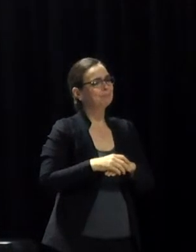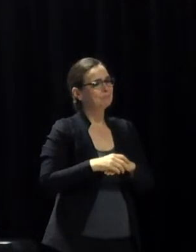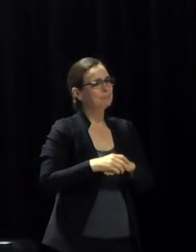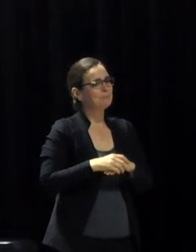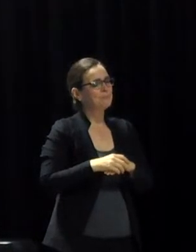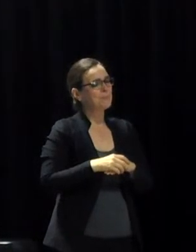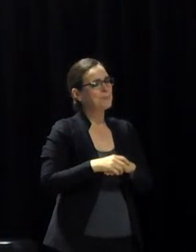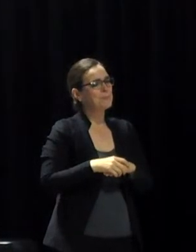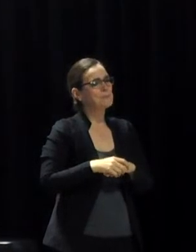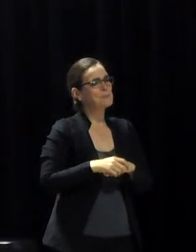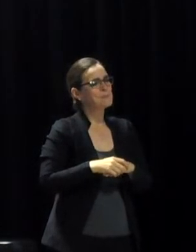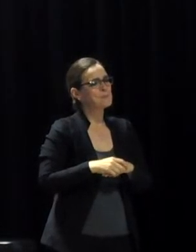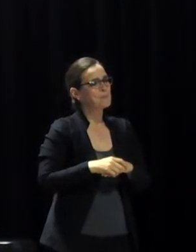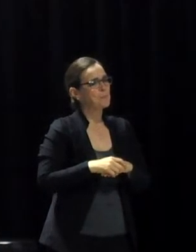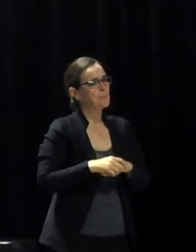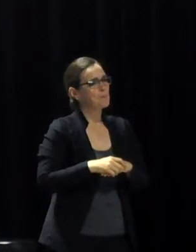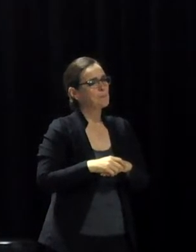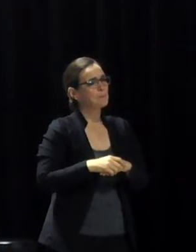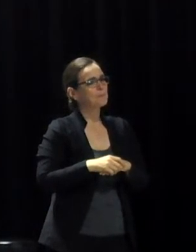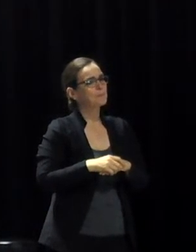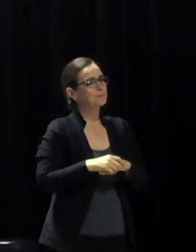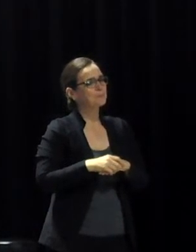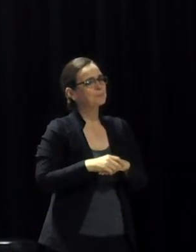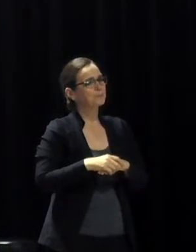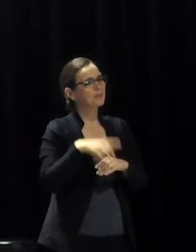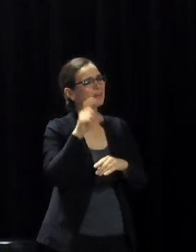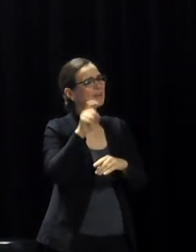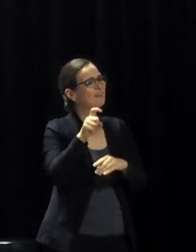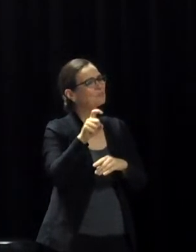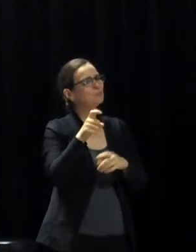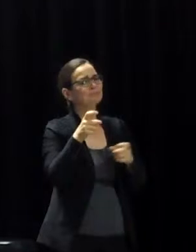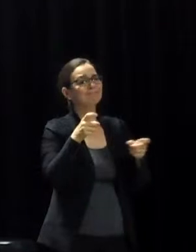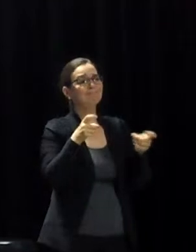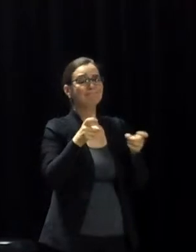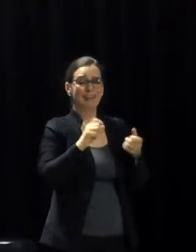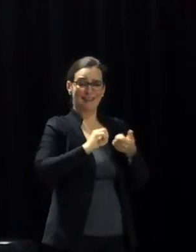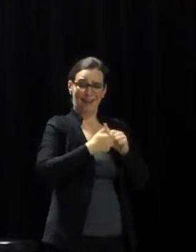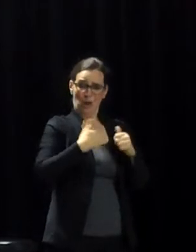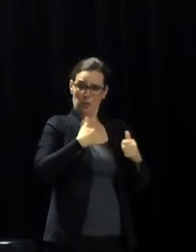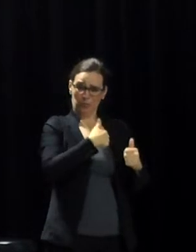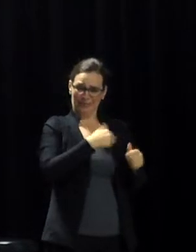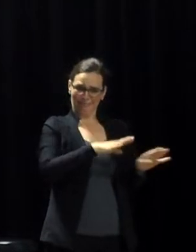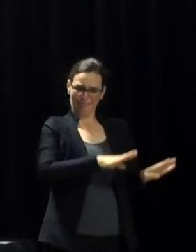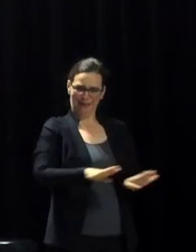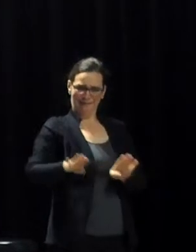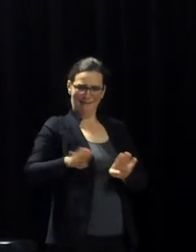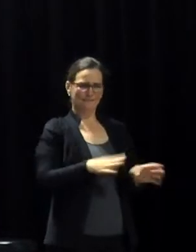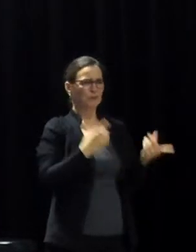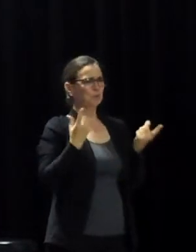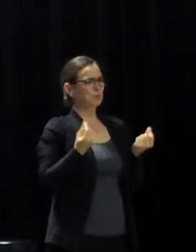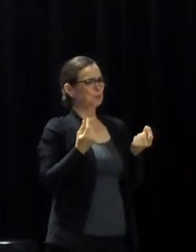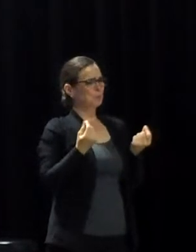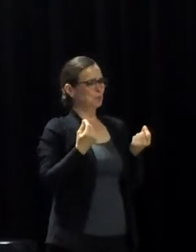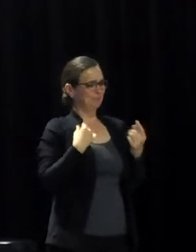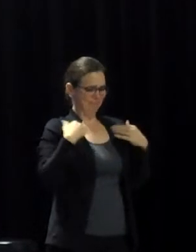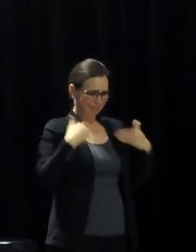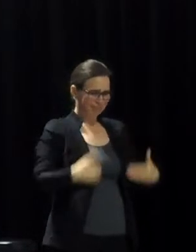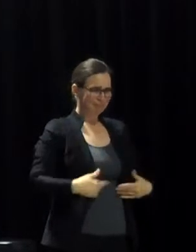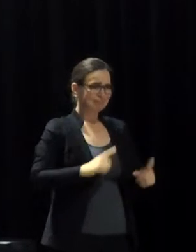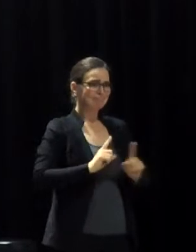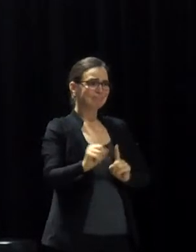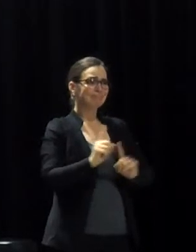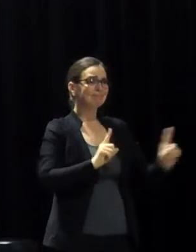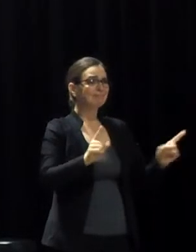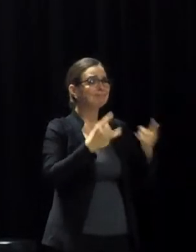essentially, to see really the whole trajectory change. The good news is it looks like it's coming down a little bit. We'll get